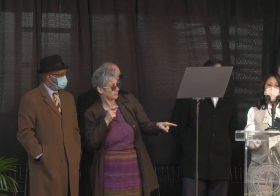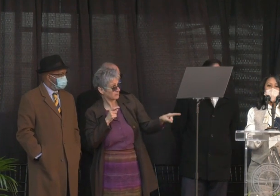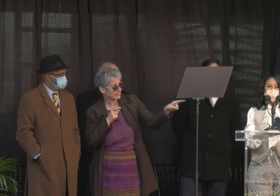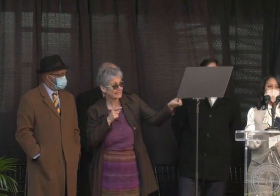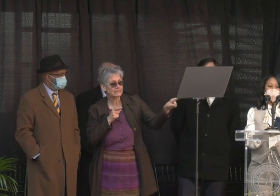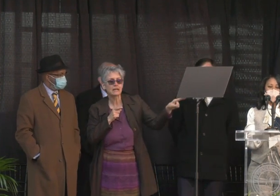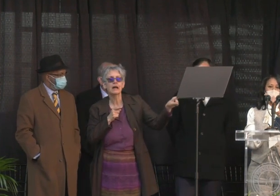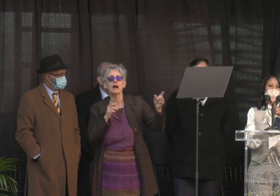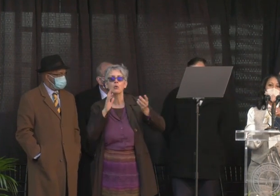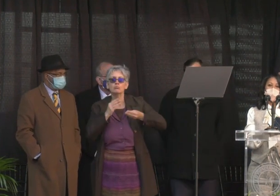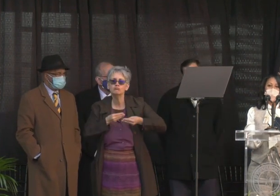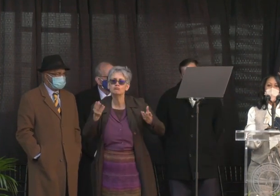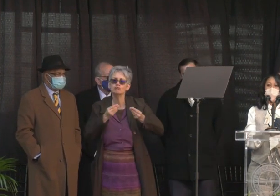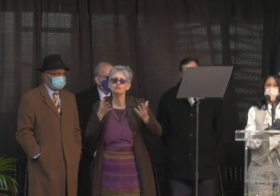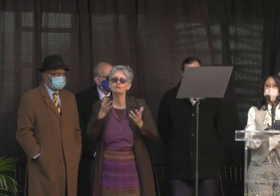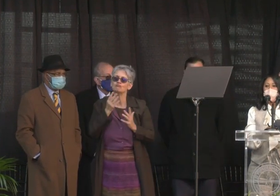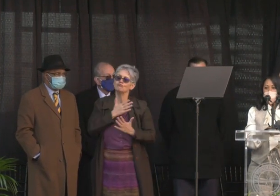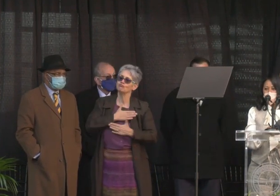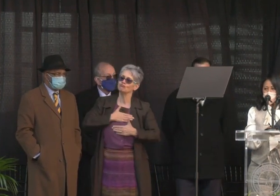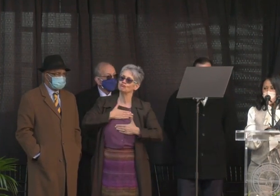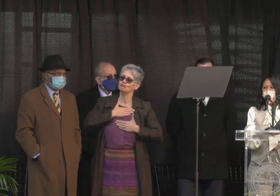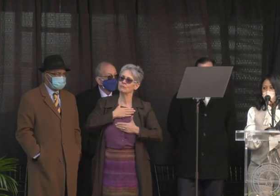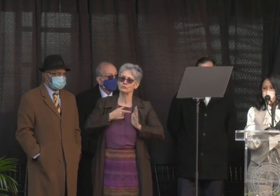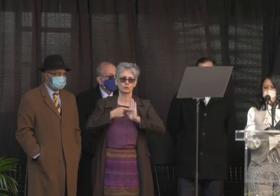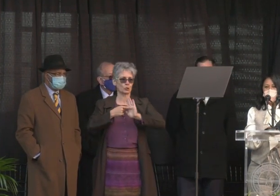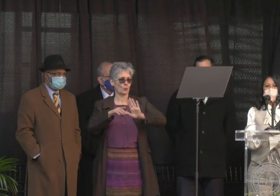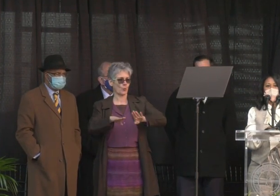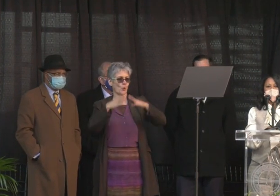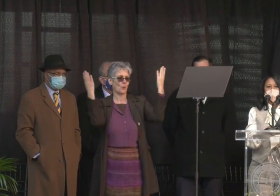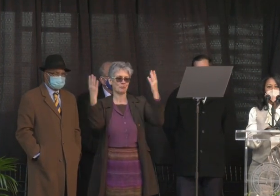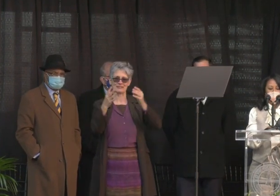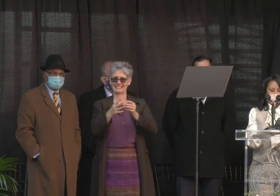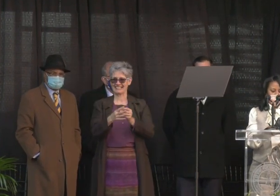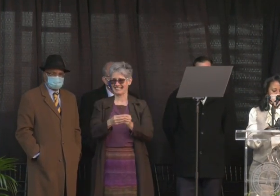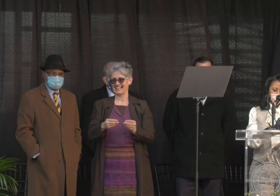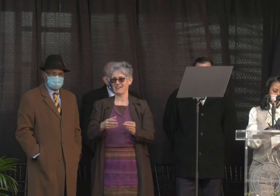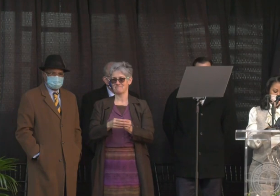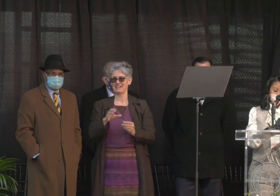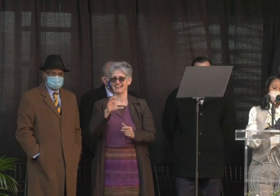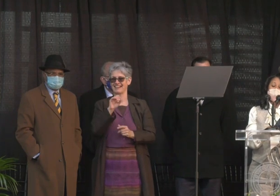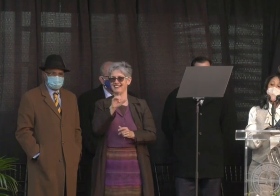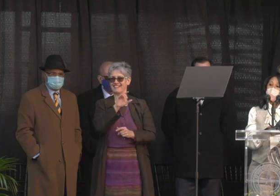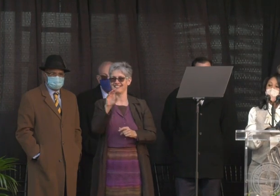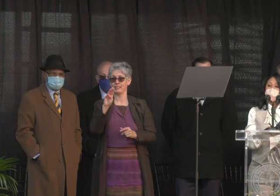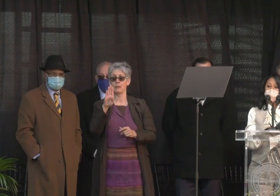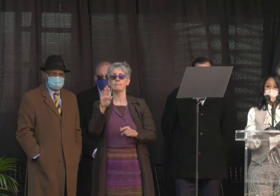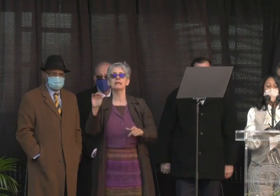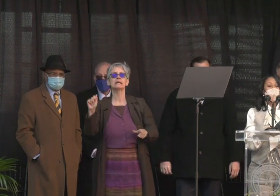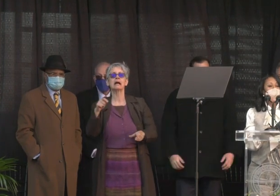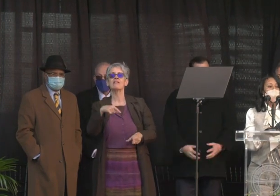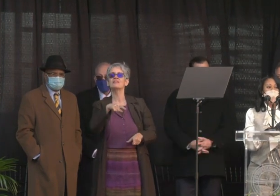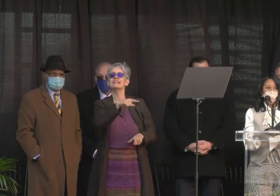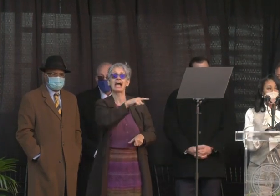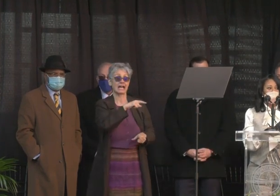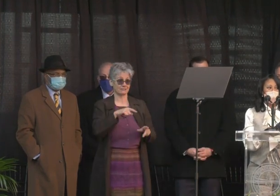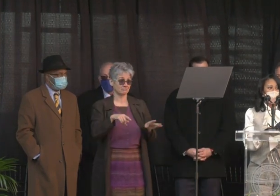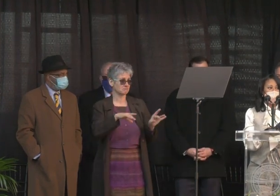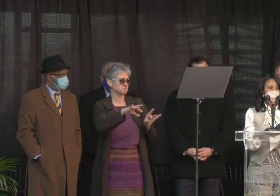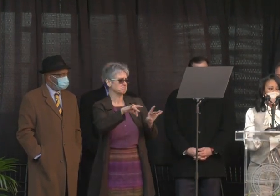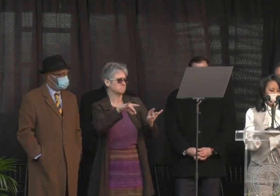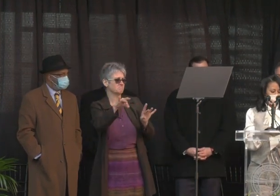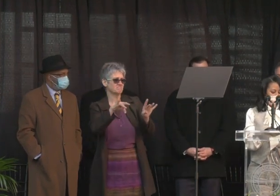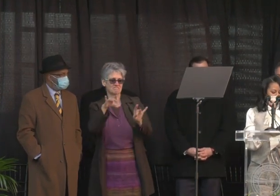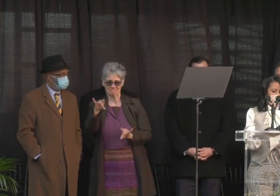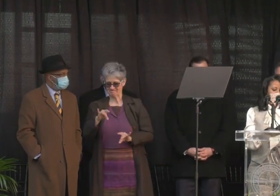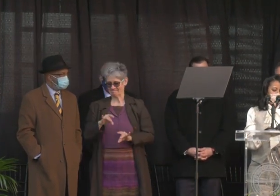treats that will show the brand we're open, Columbia. Please enjoy the treats as parting gifts. We thank you for